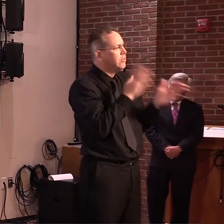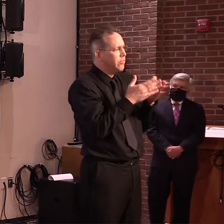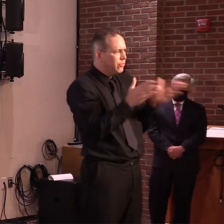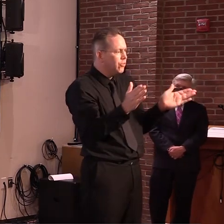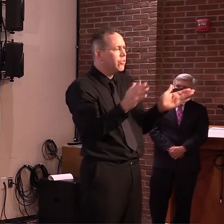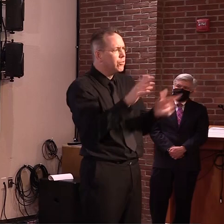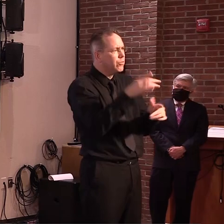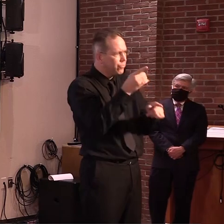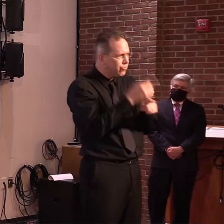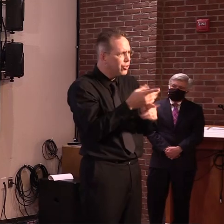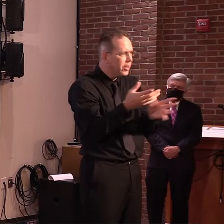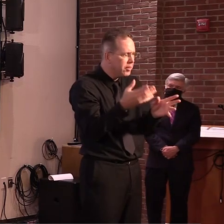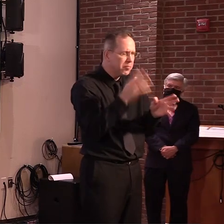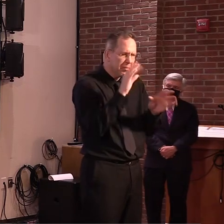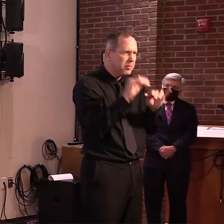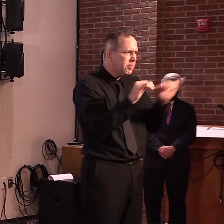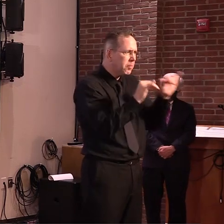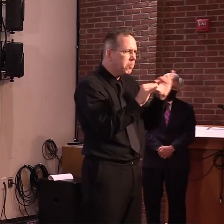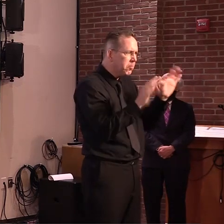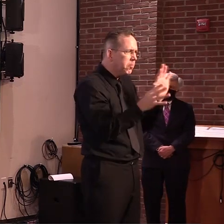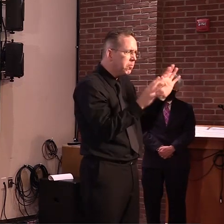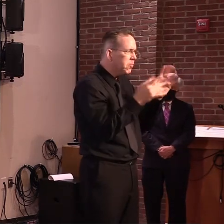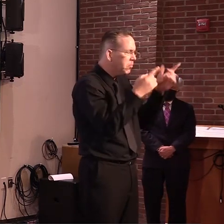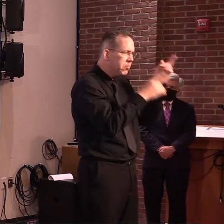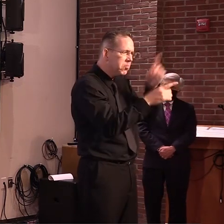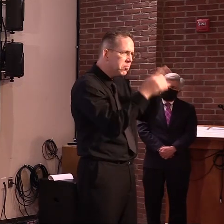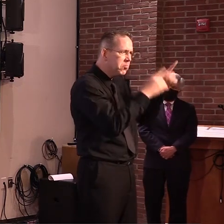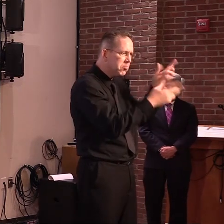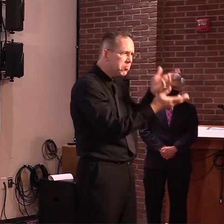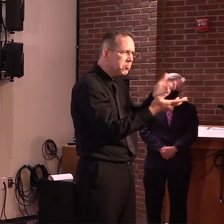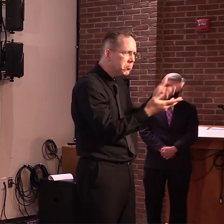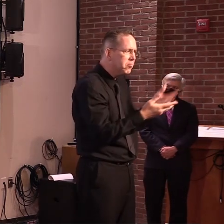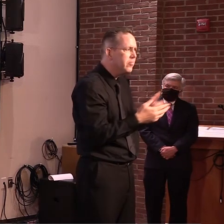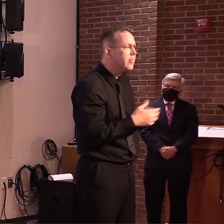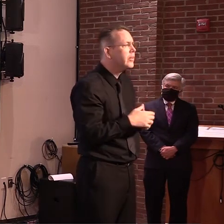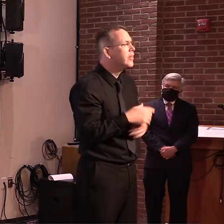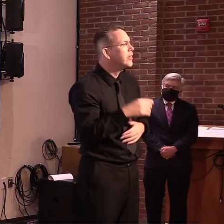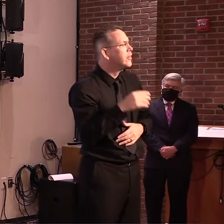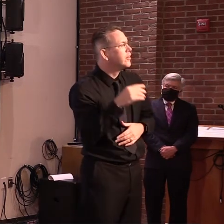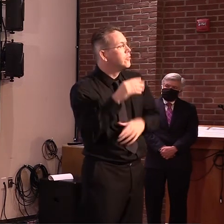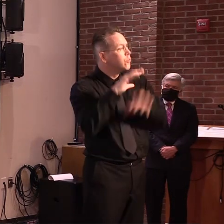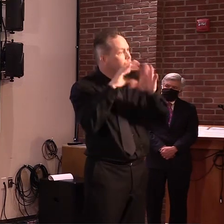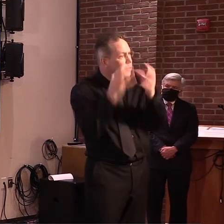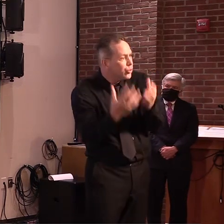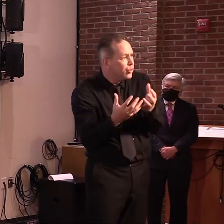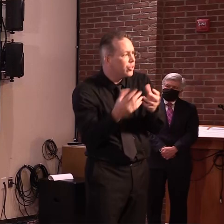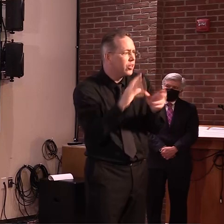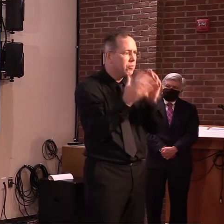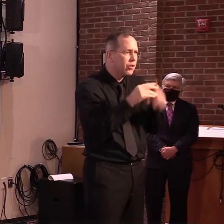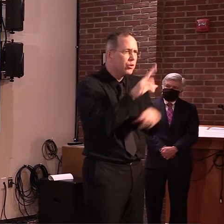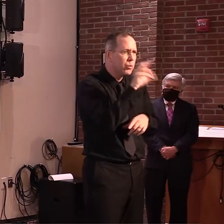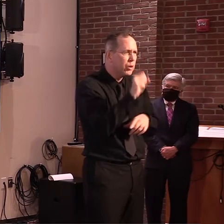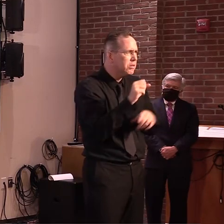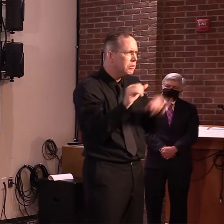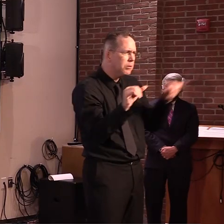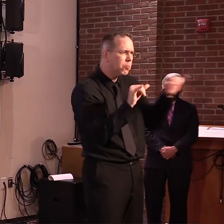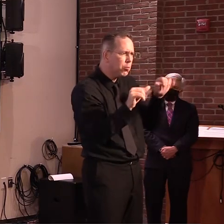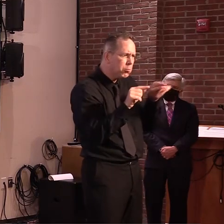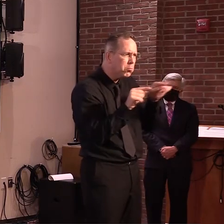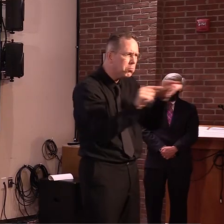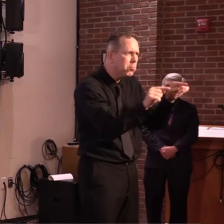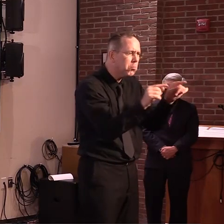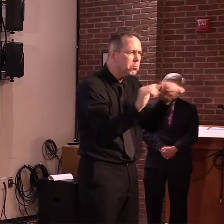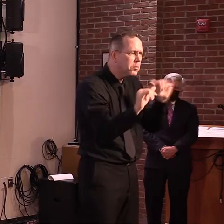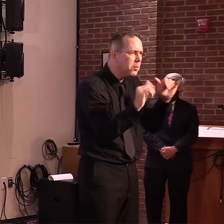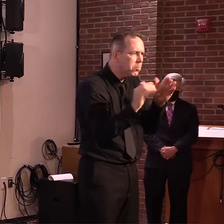worldwide. And sometimes worldwide relies on what's going on at our country's